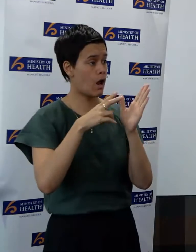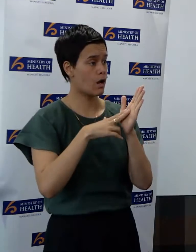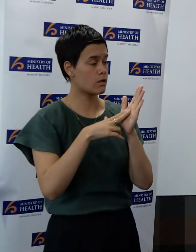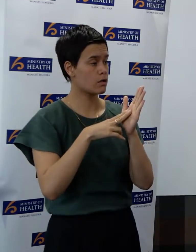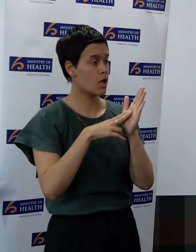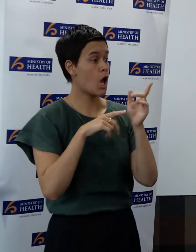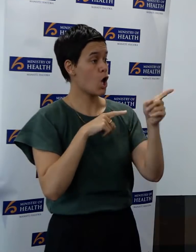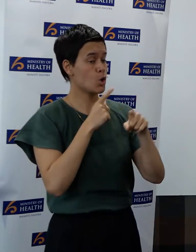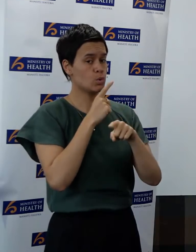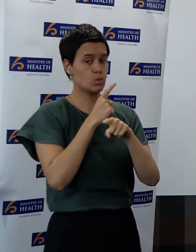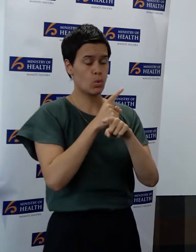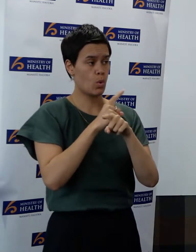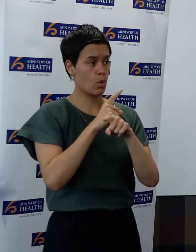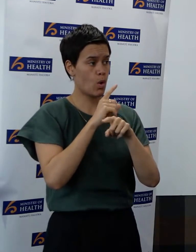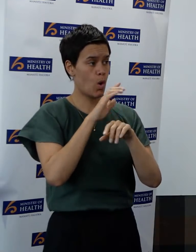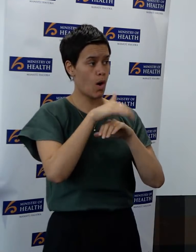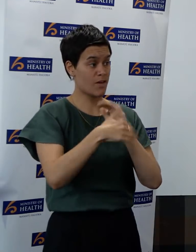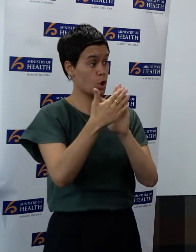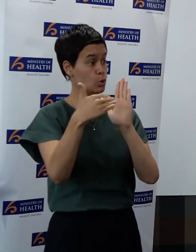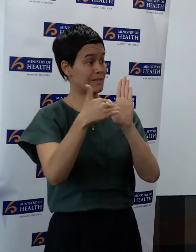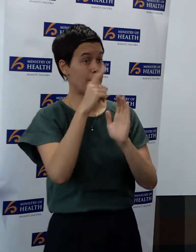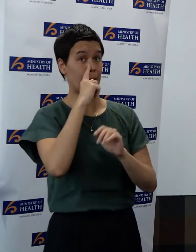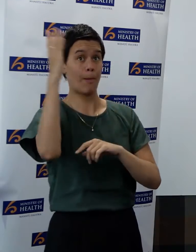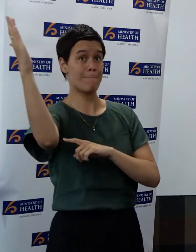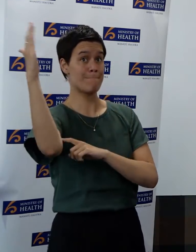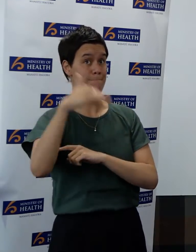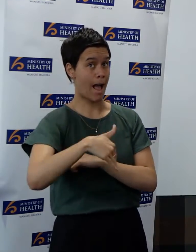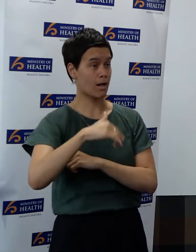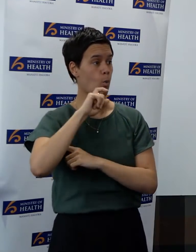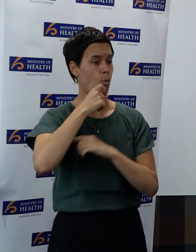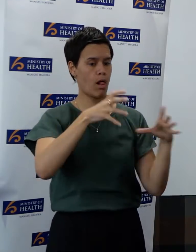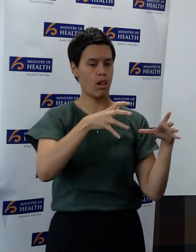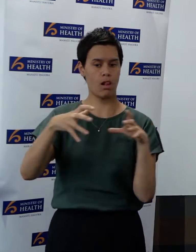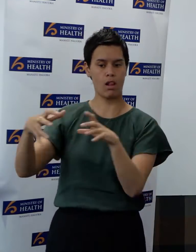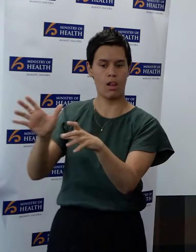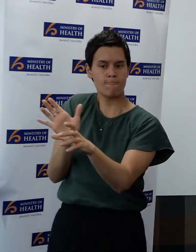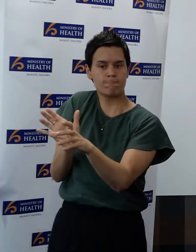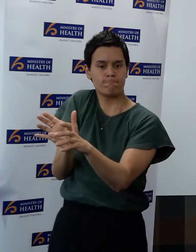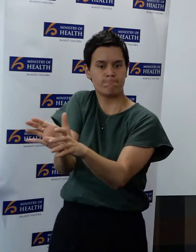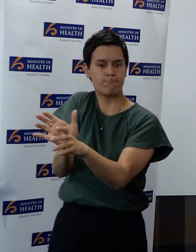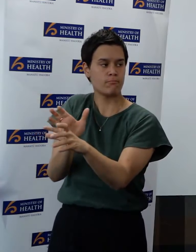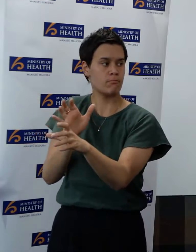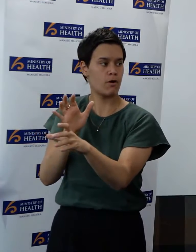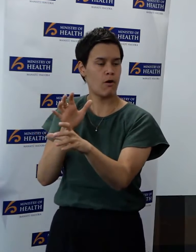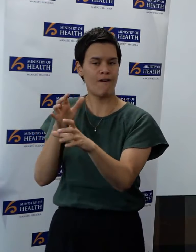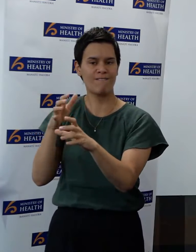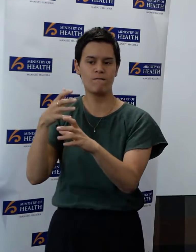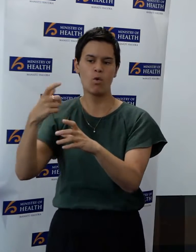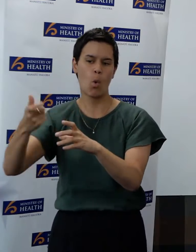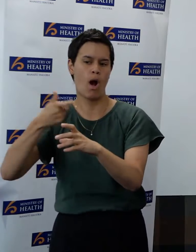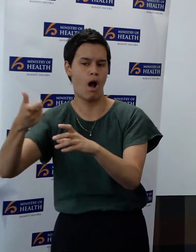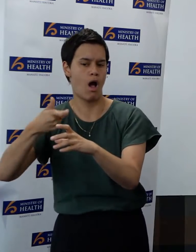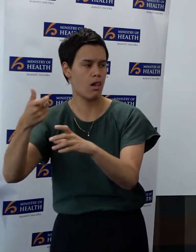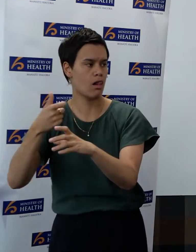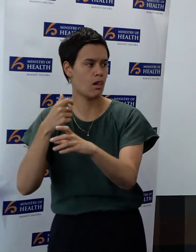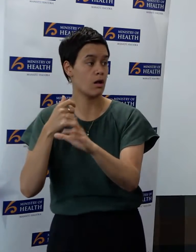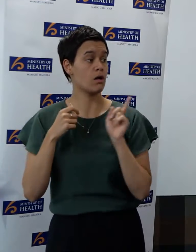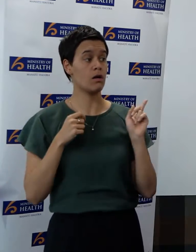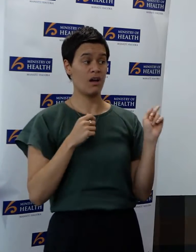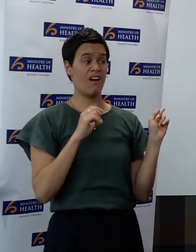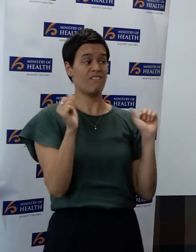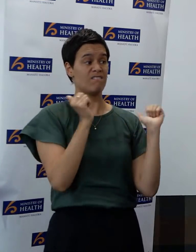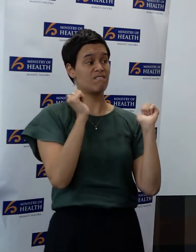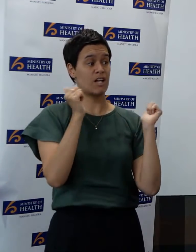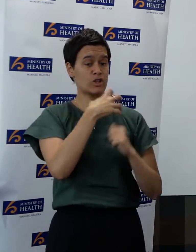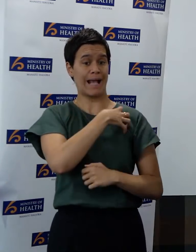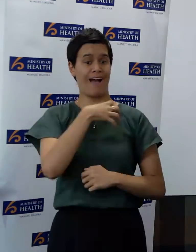talking about the people who are the New Zealanders? Yeah. So we've provided advice to the government on options for appropriate isolation of those